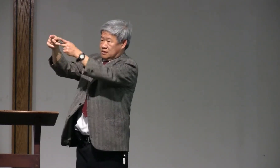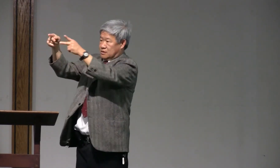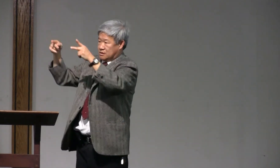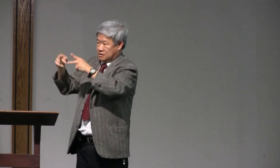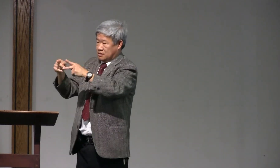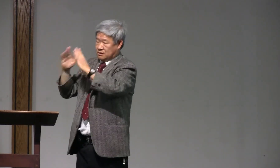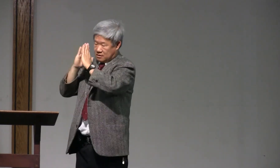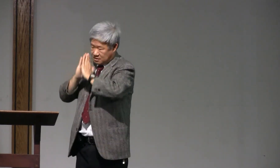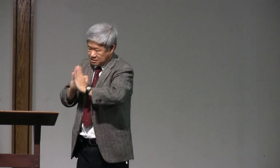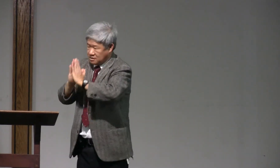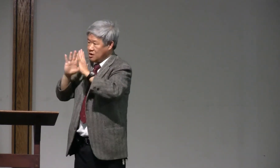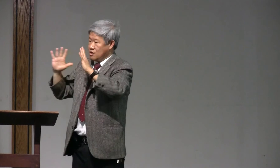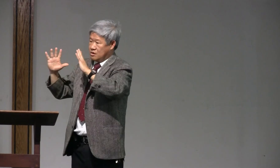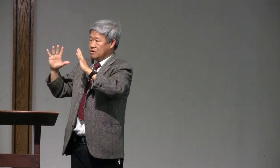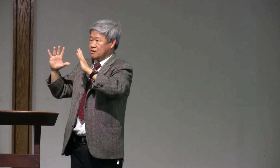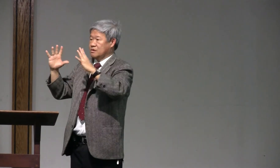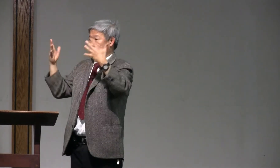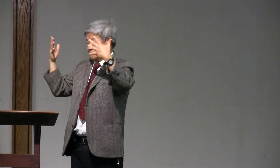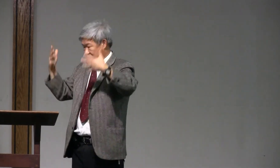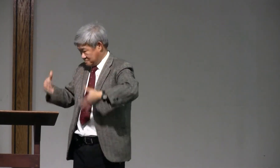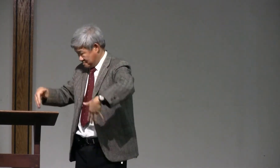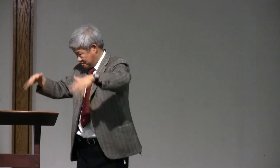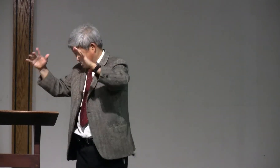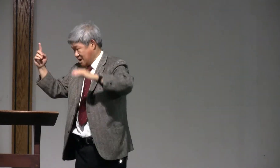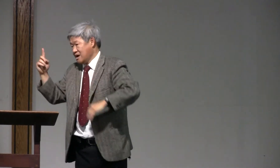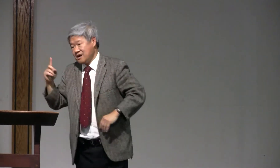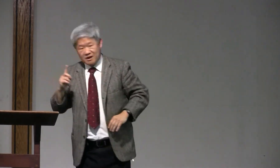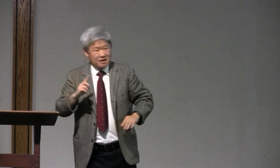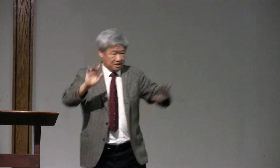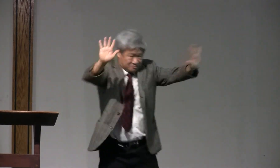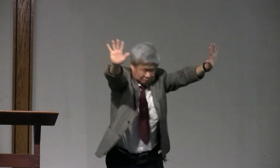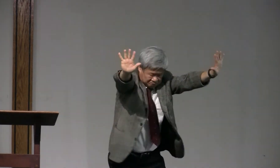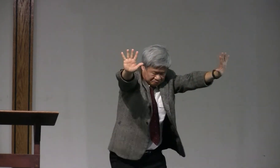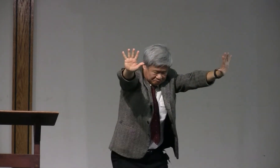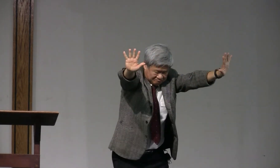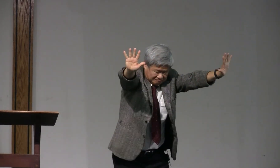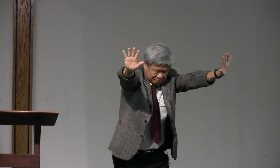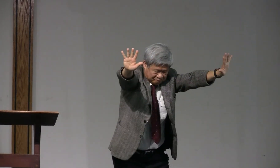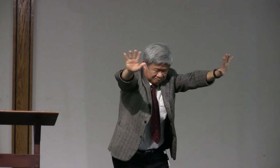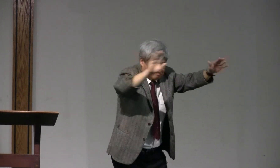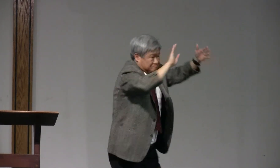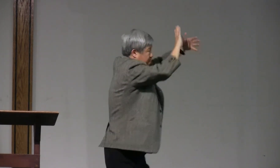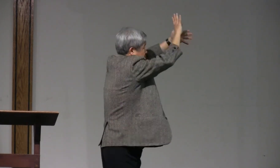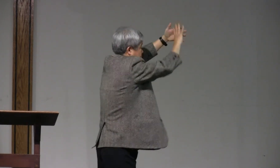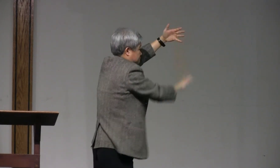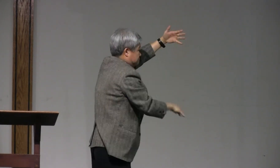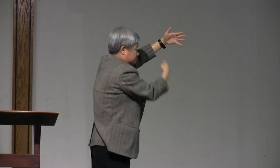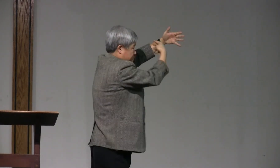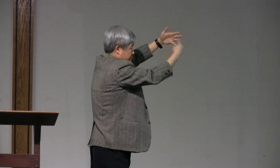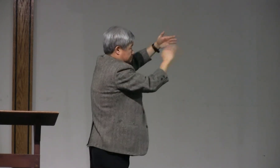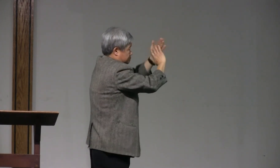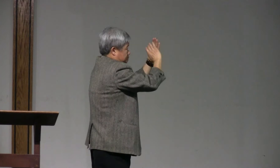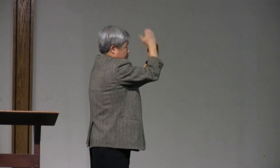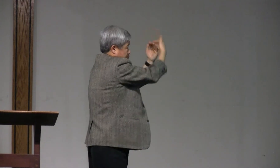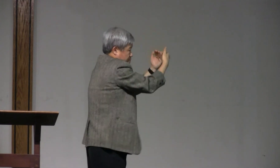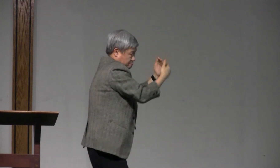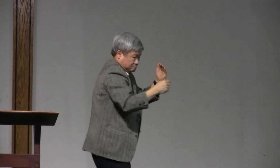and go to a solitary place, pray, and then they have a